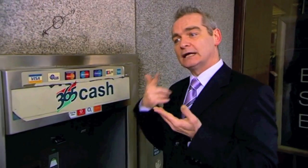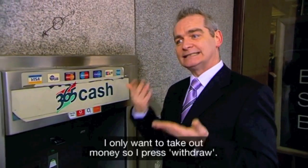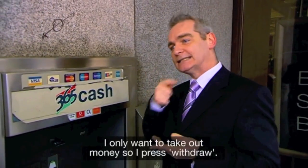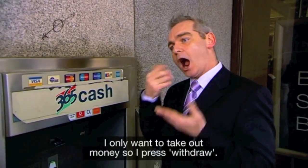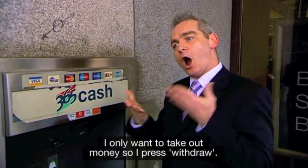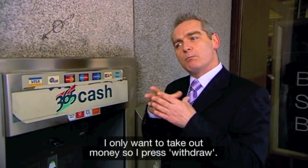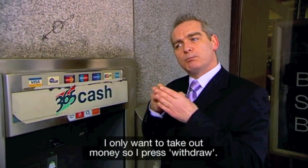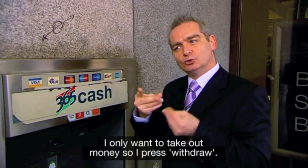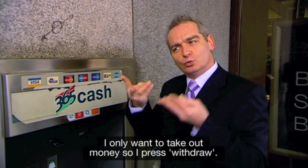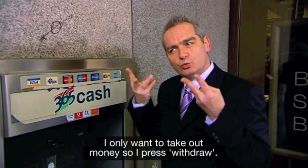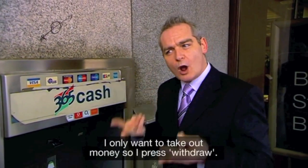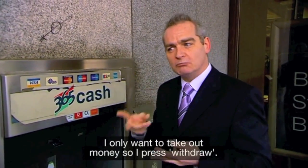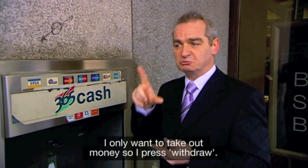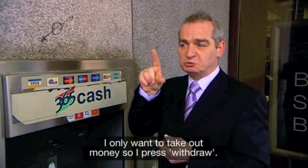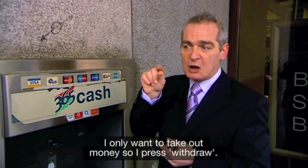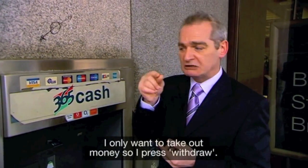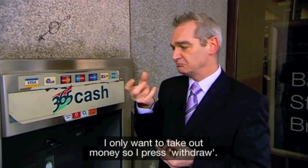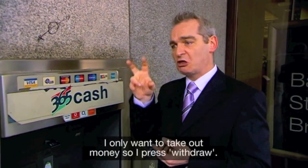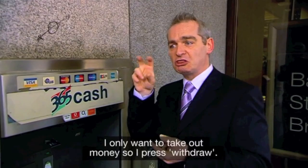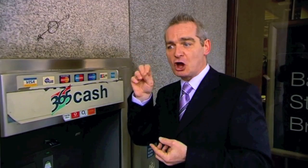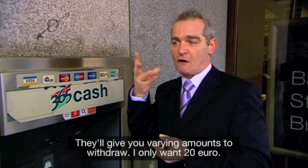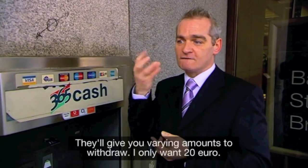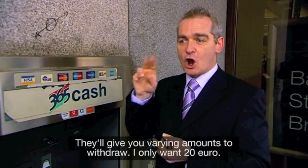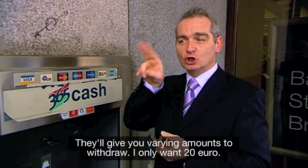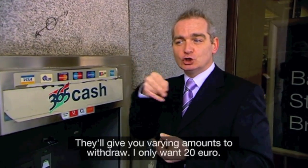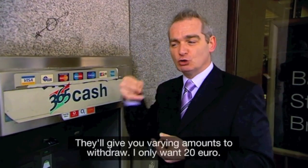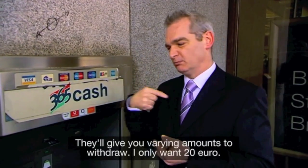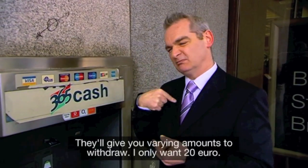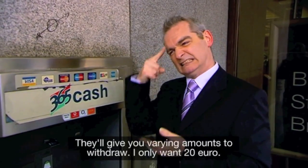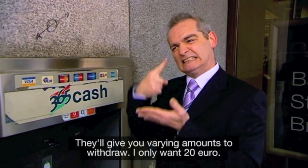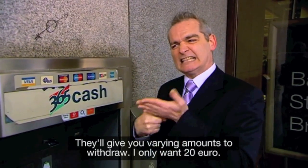I only want to take out money, so I press withdraw. They'll give you varying amounts to withdraw. I only